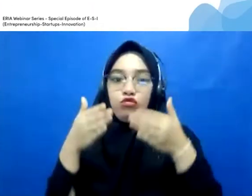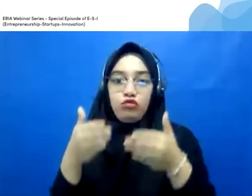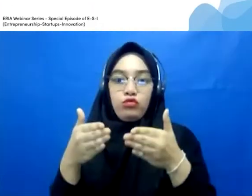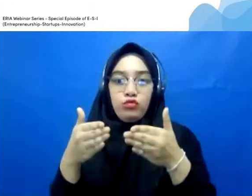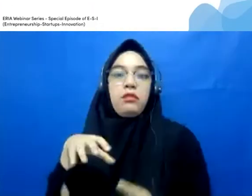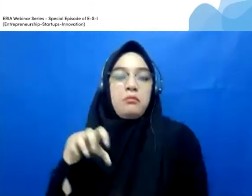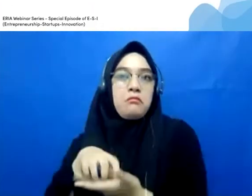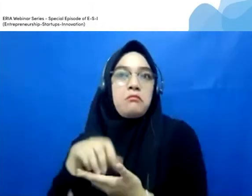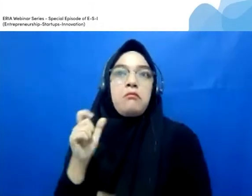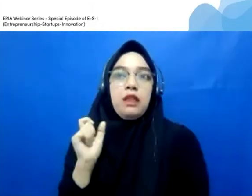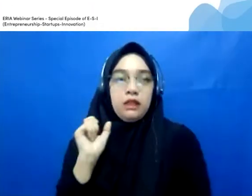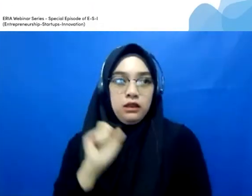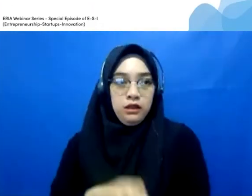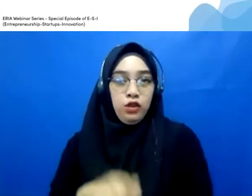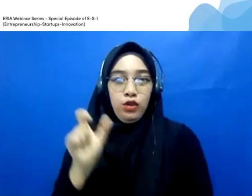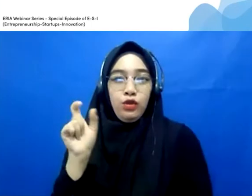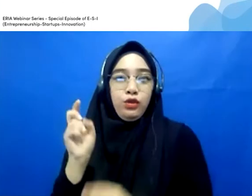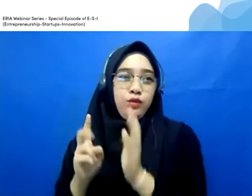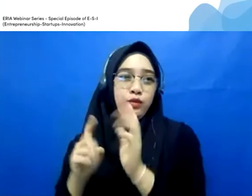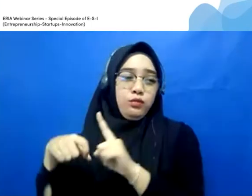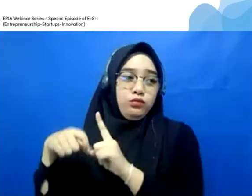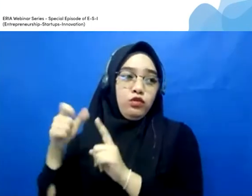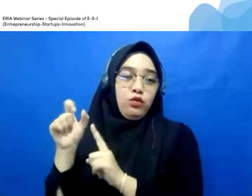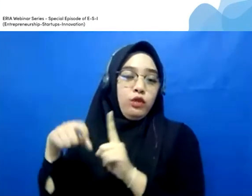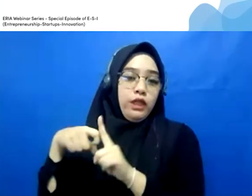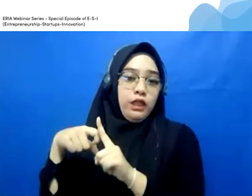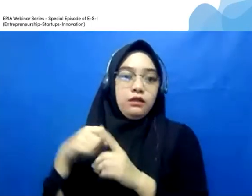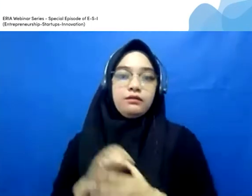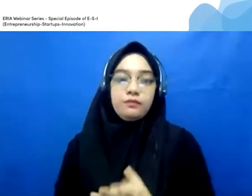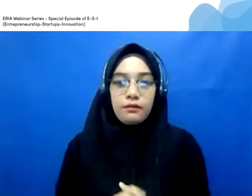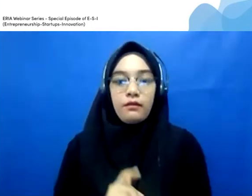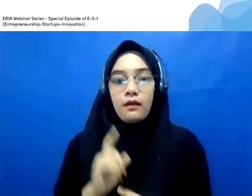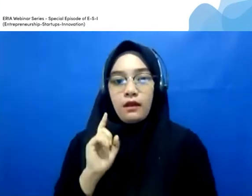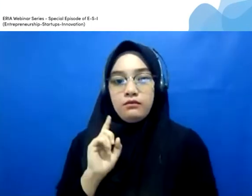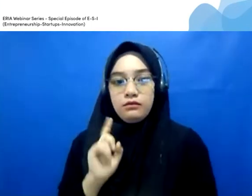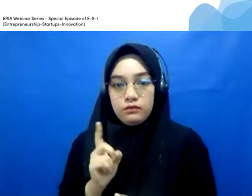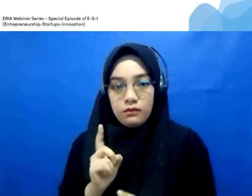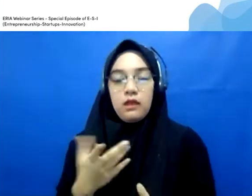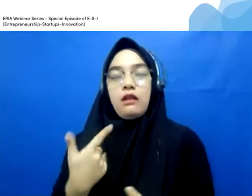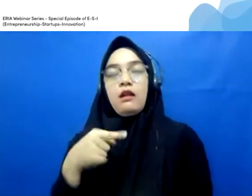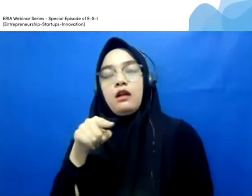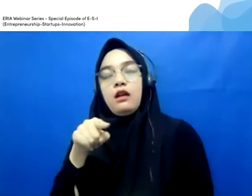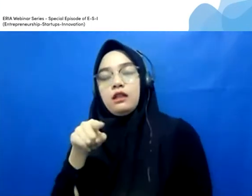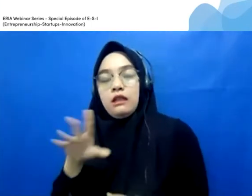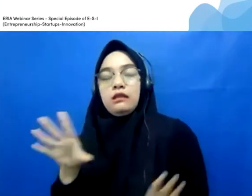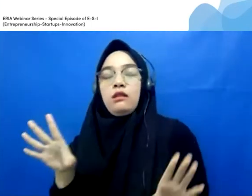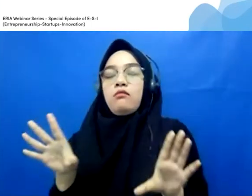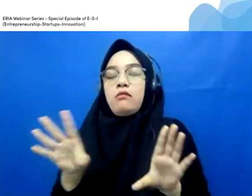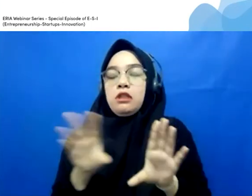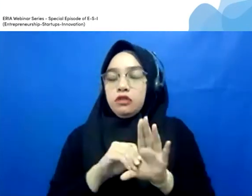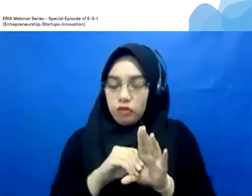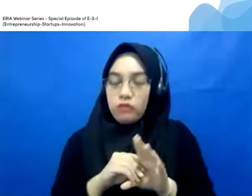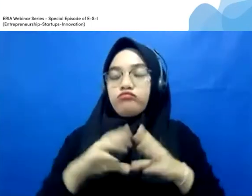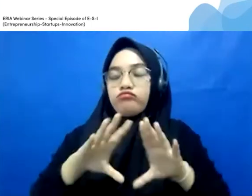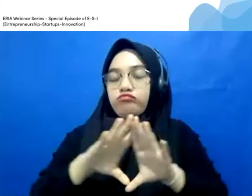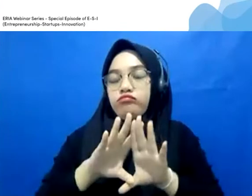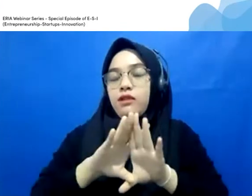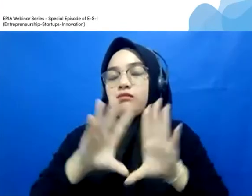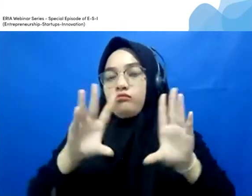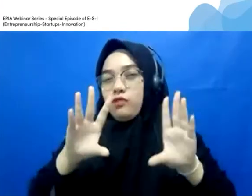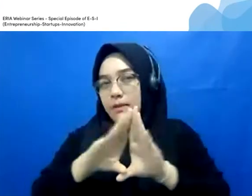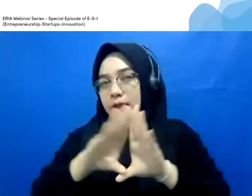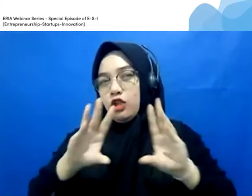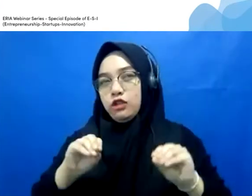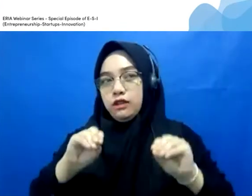also sits on the board of the Special Education Network and Inclusion Association. There is a global need